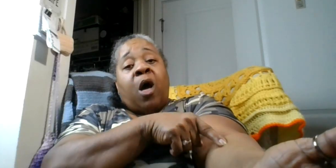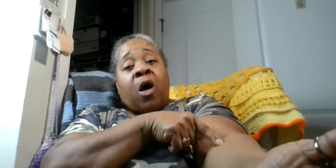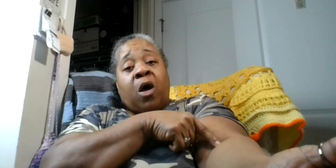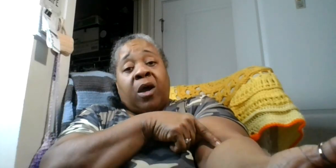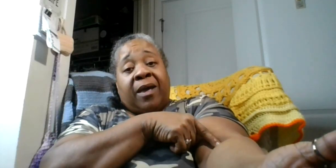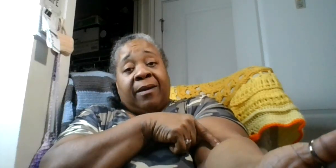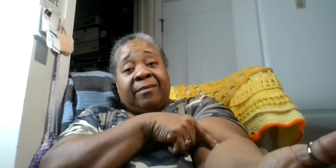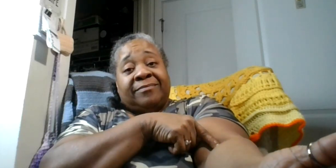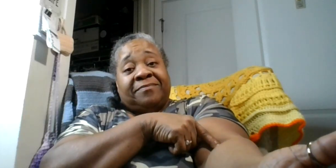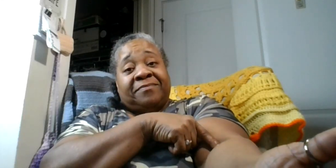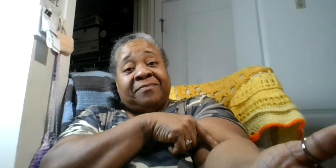Long.